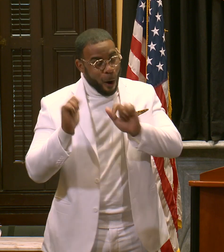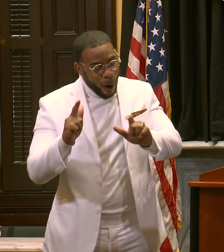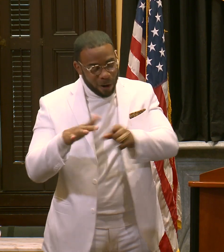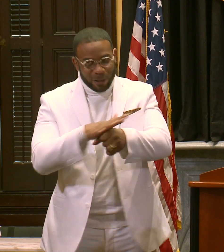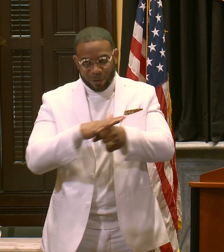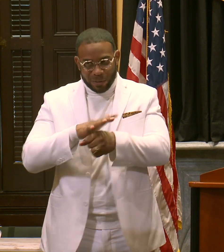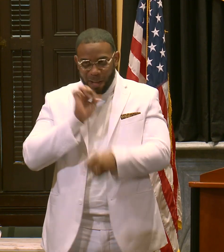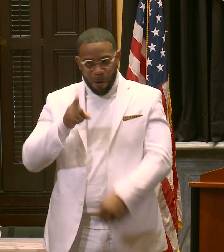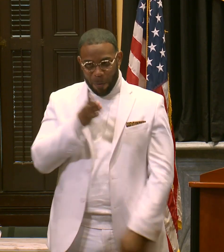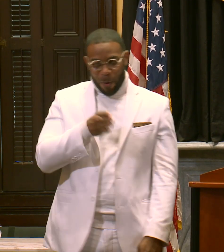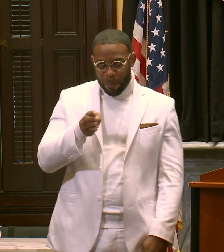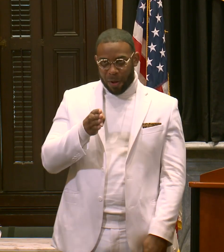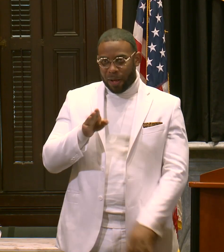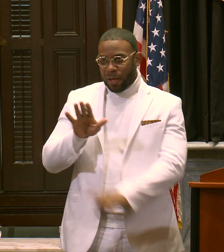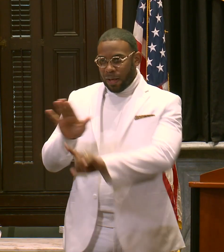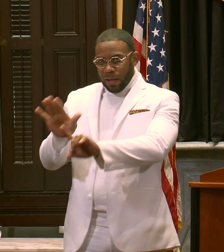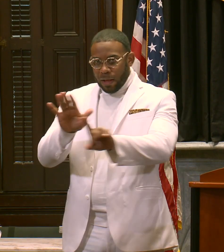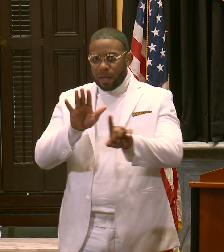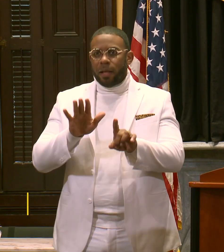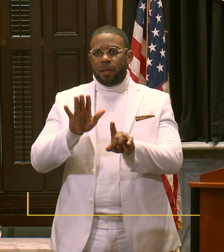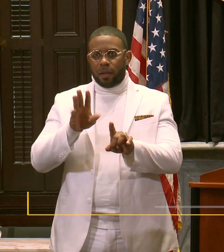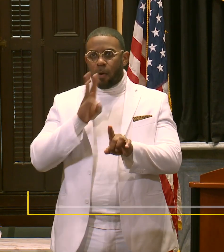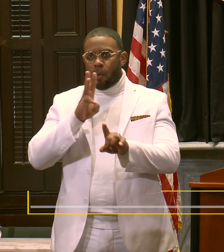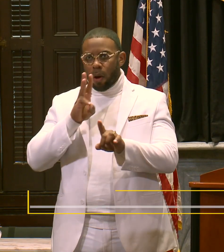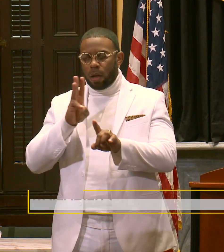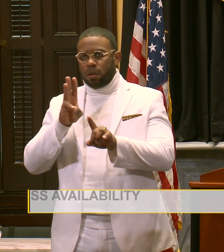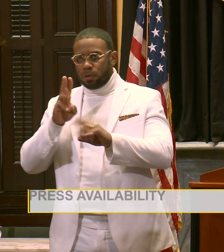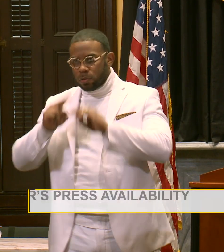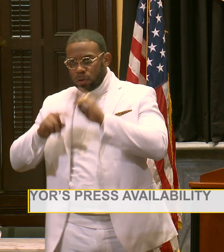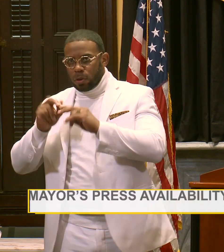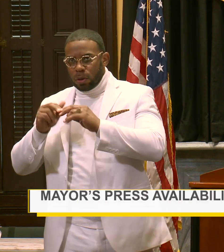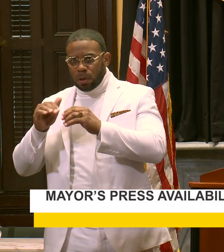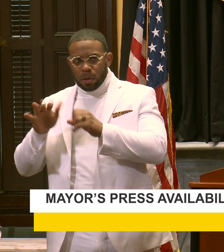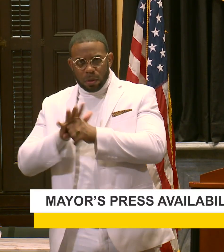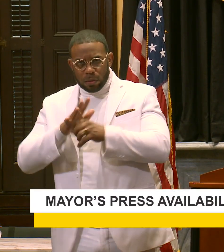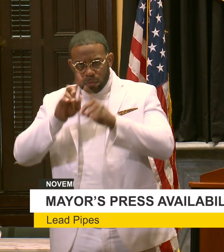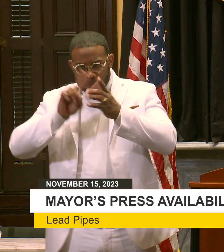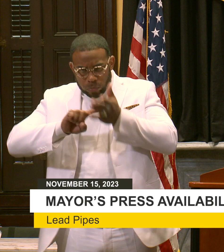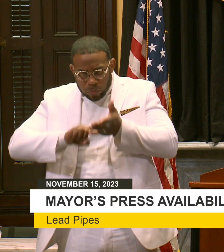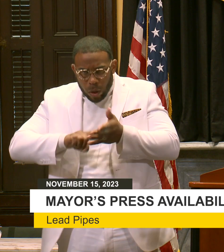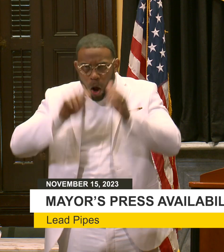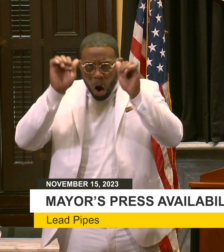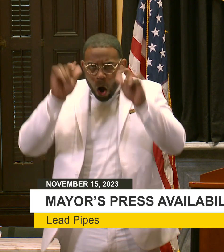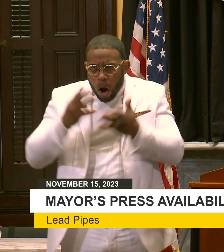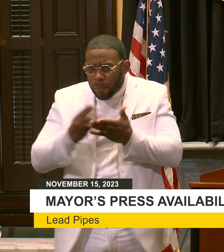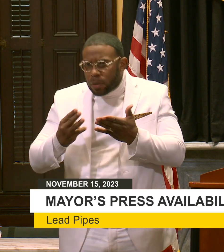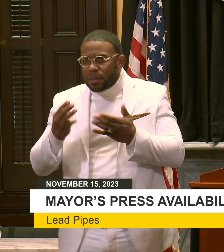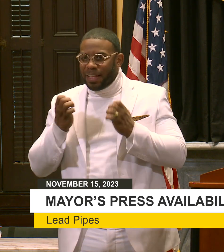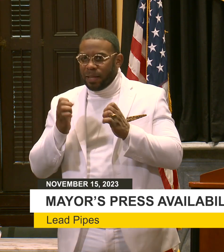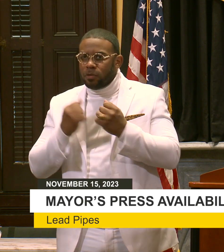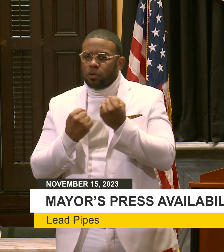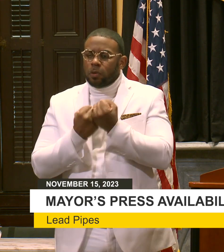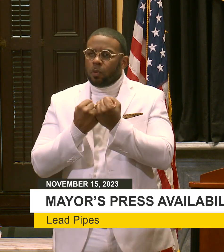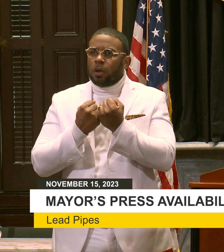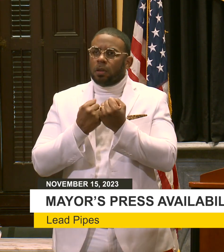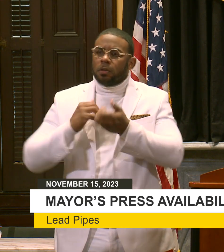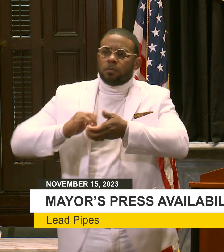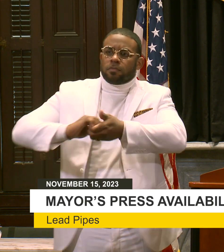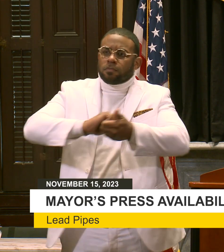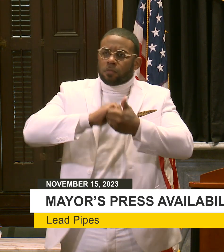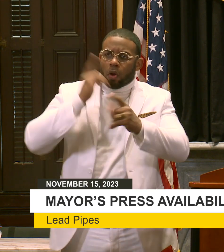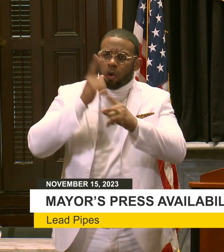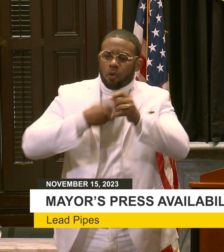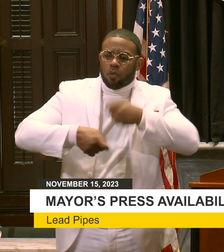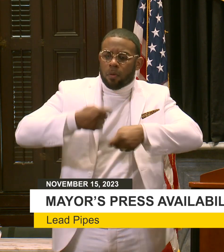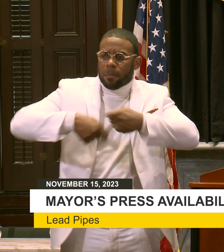all jurisdictions and their water utilities complete an inventory of all water service pipe materials in the effort to support the goal